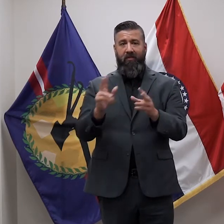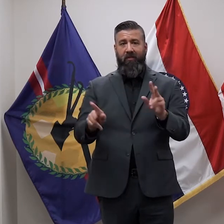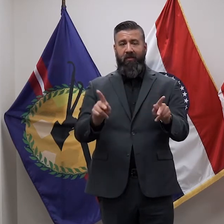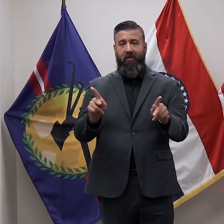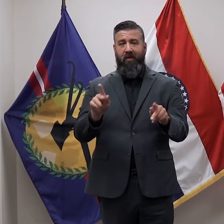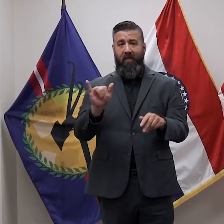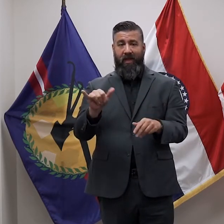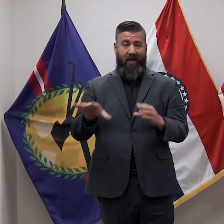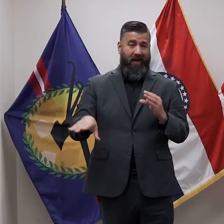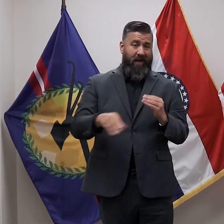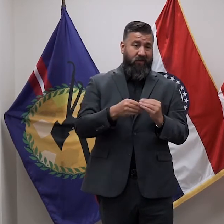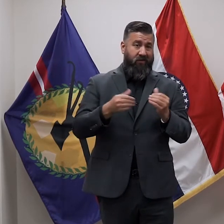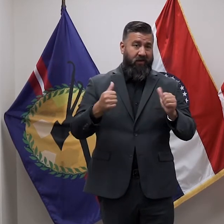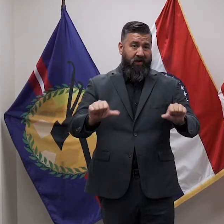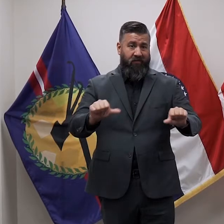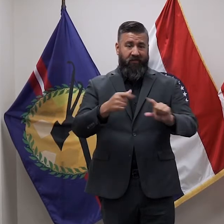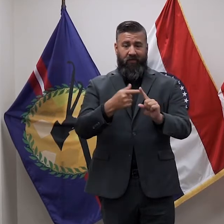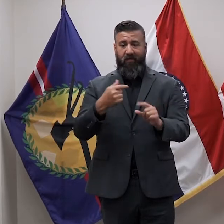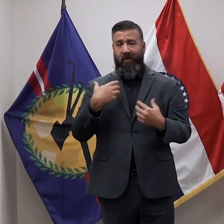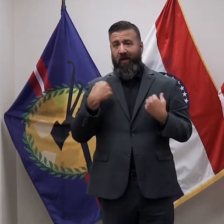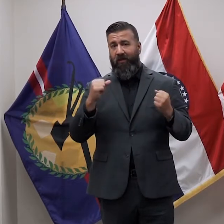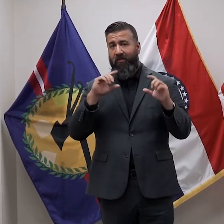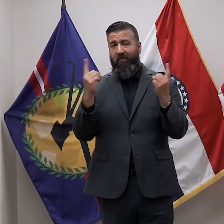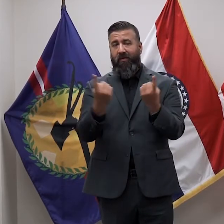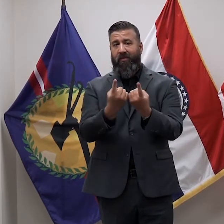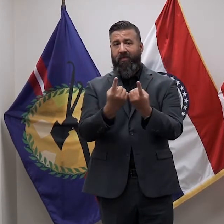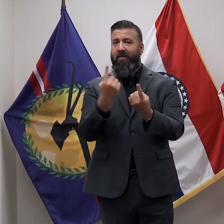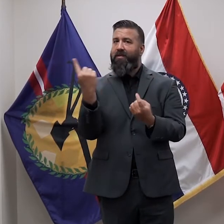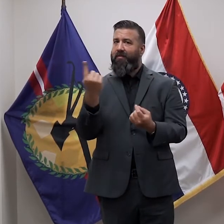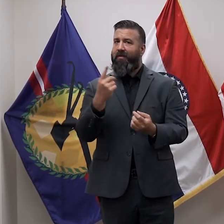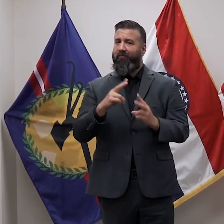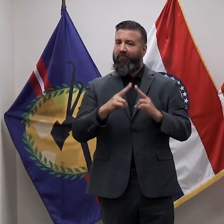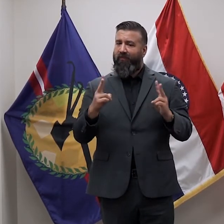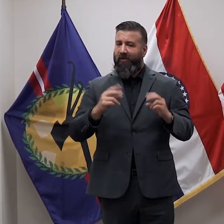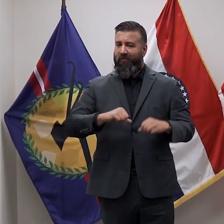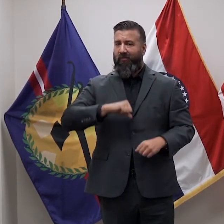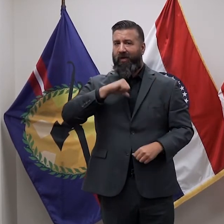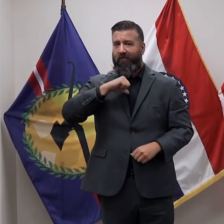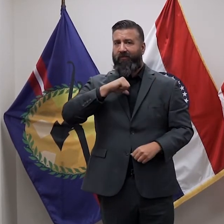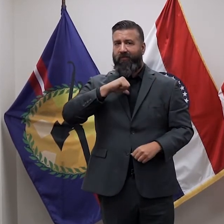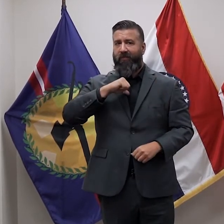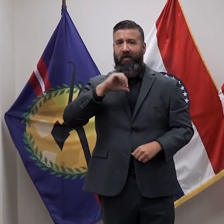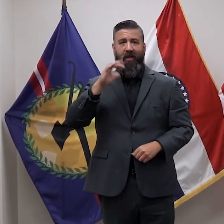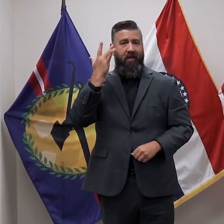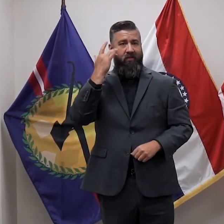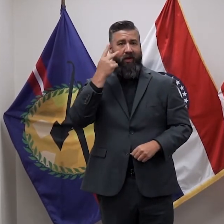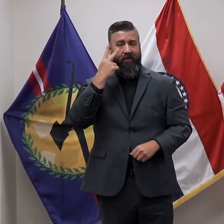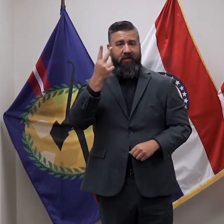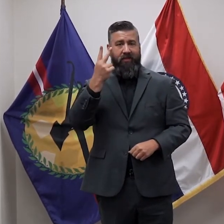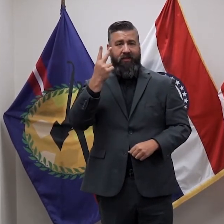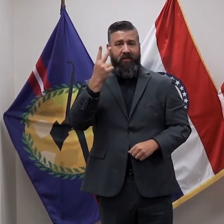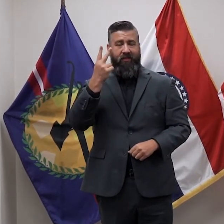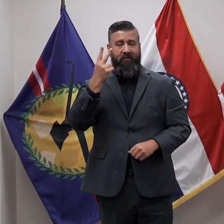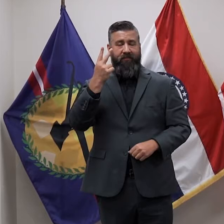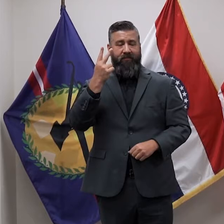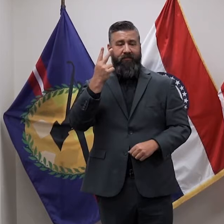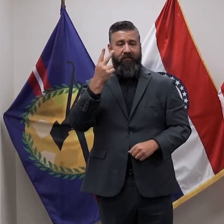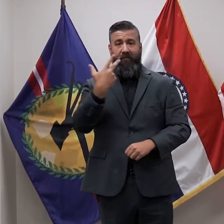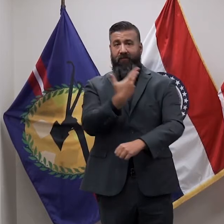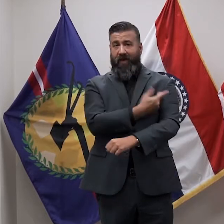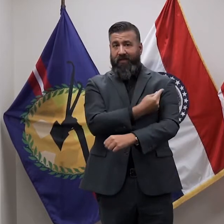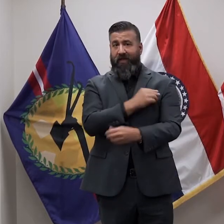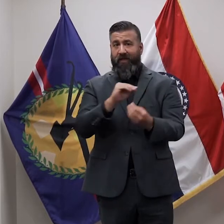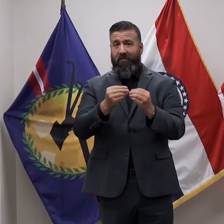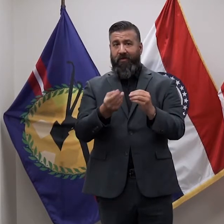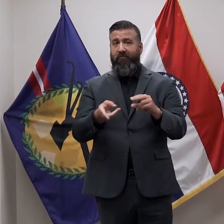and that extra effort by our health department is something we're very proud of, and that's why you're seeing an uptake in